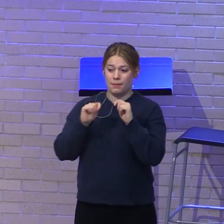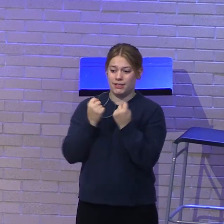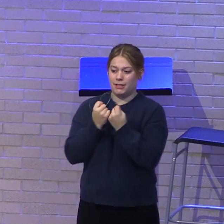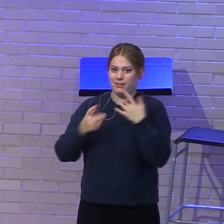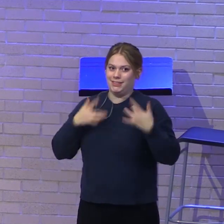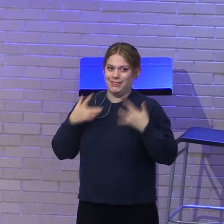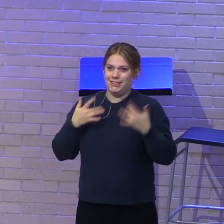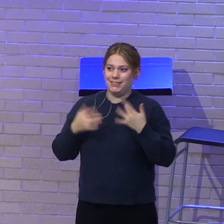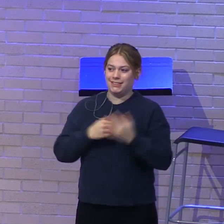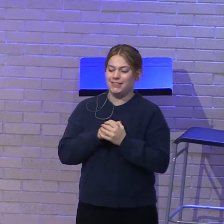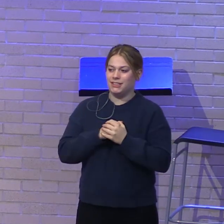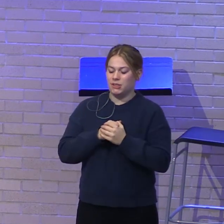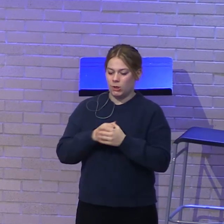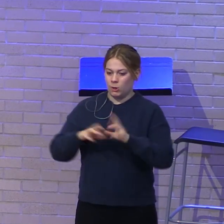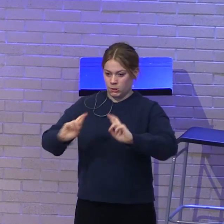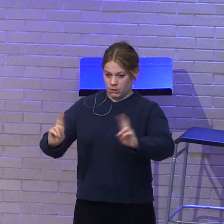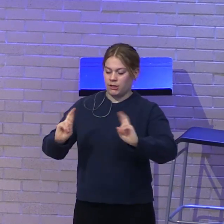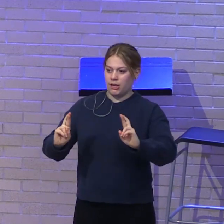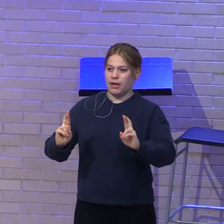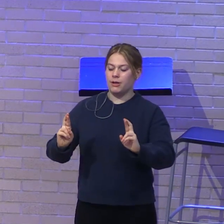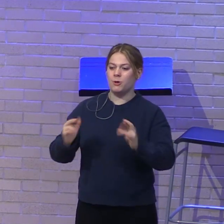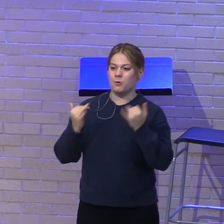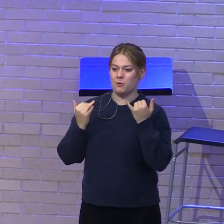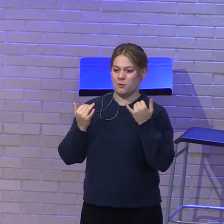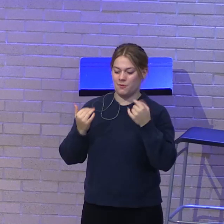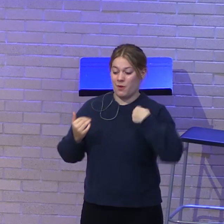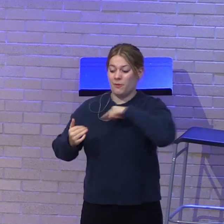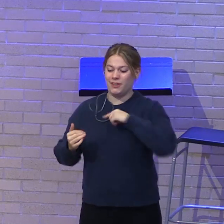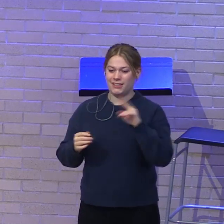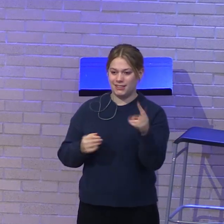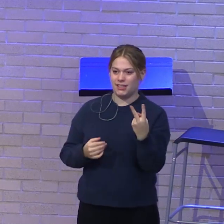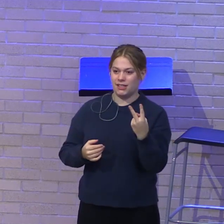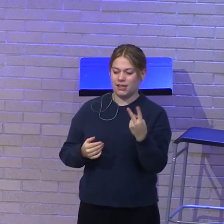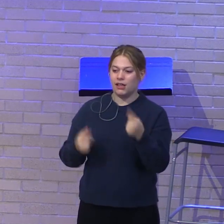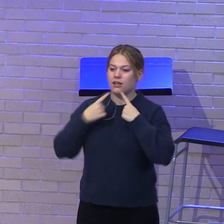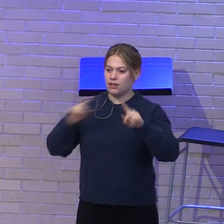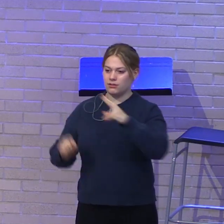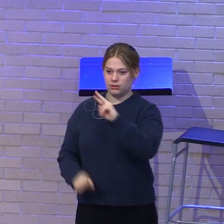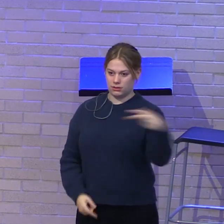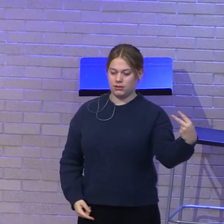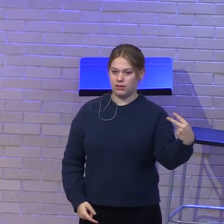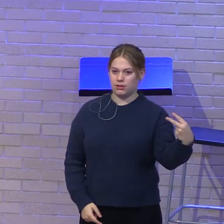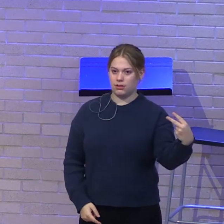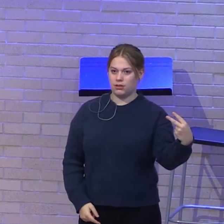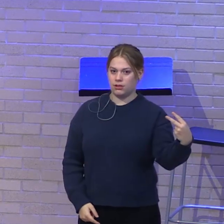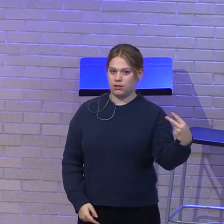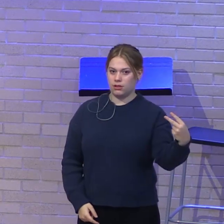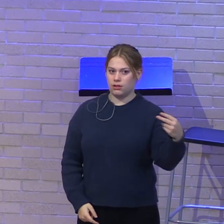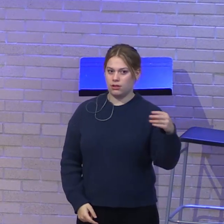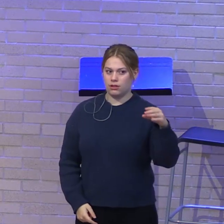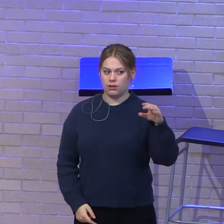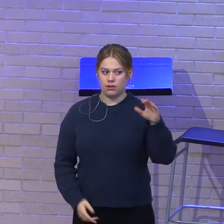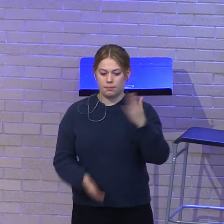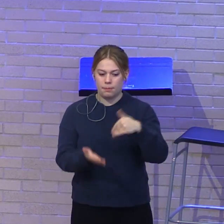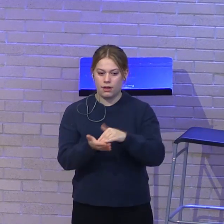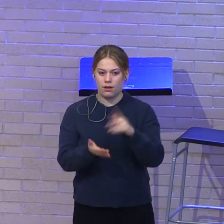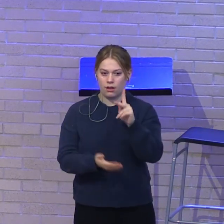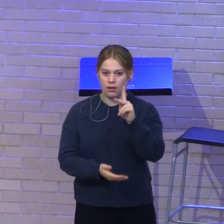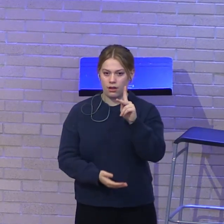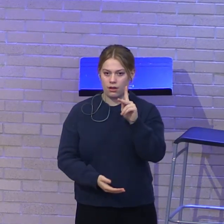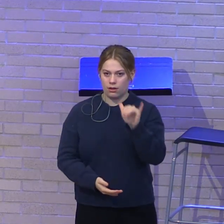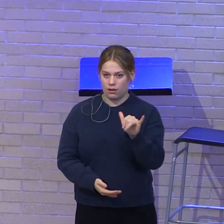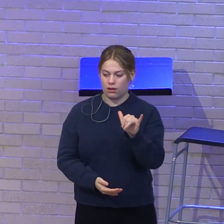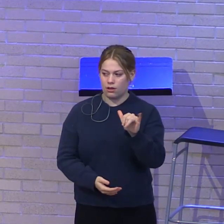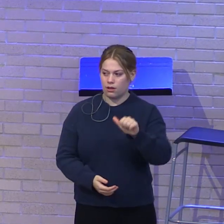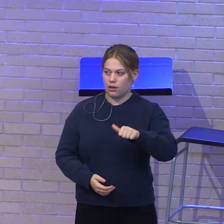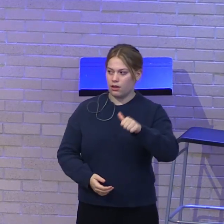They're getting ready, like, okay, this is going to be us. And then they announce second place. And it's Central Kentucky, this other team that they